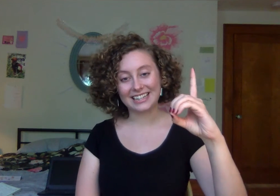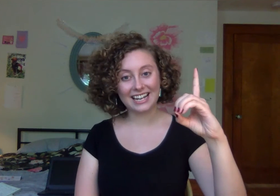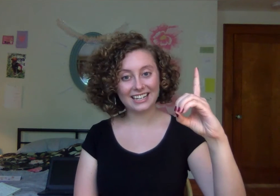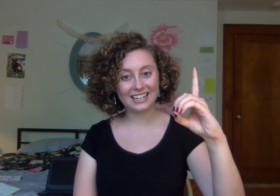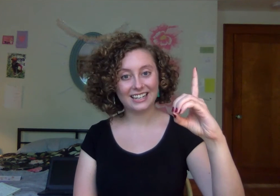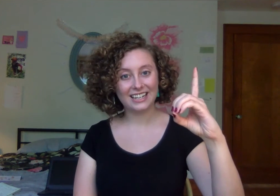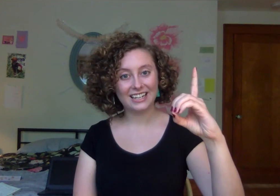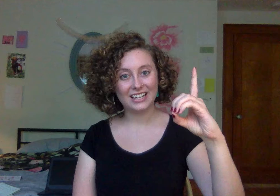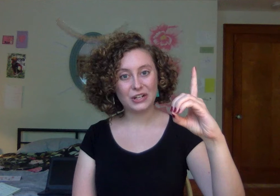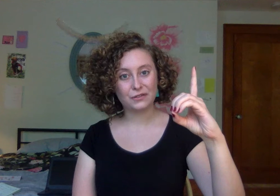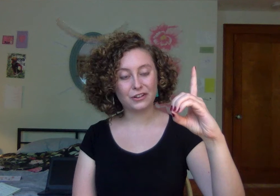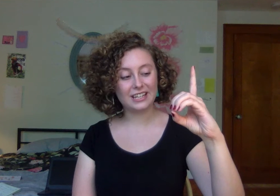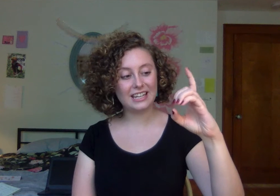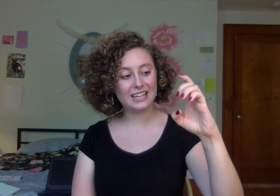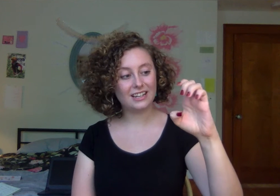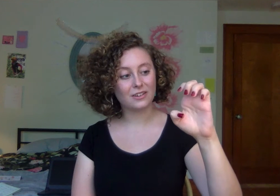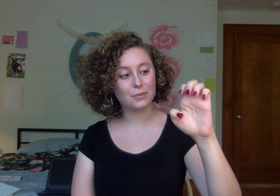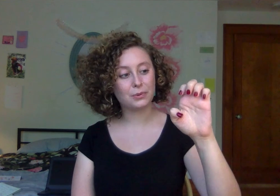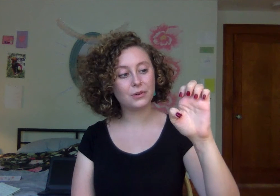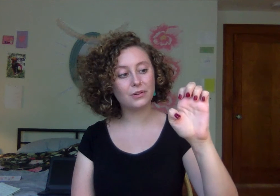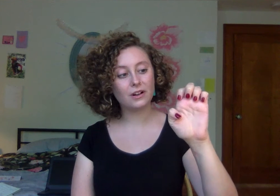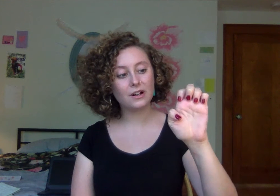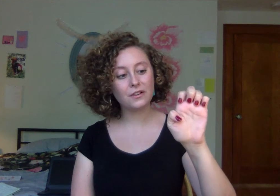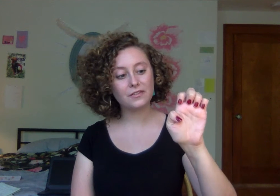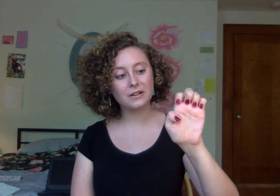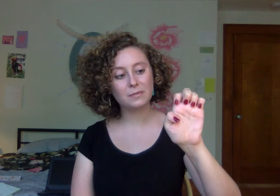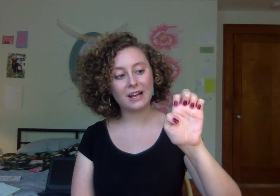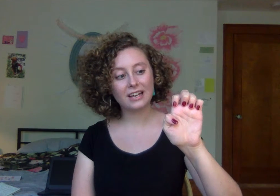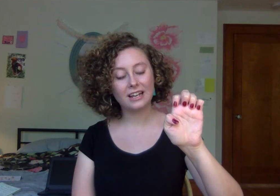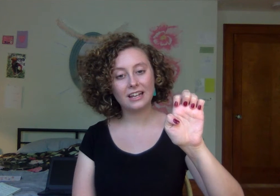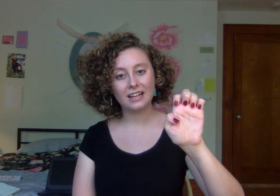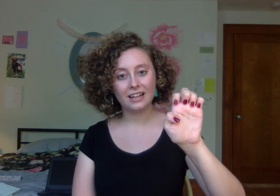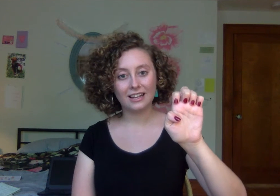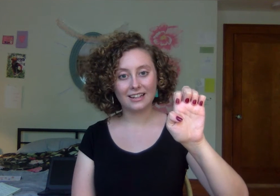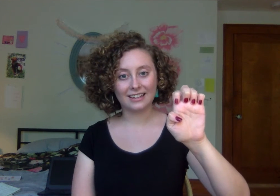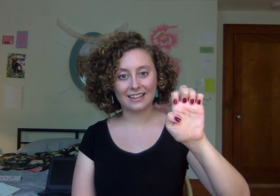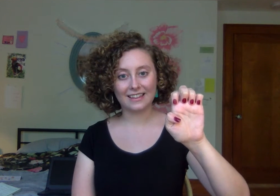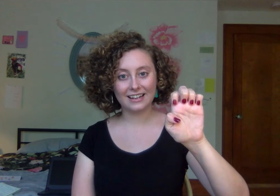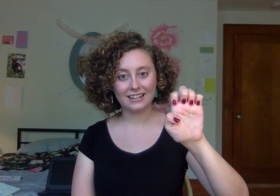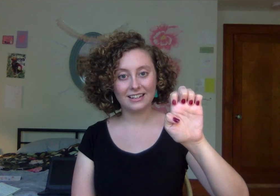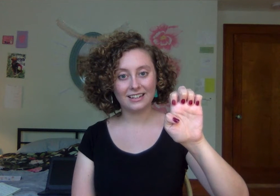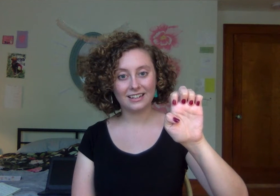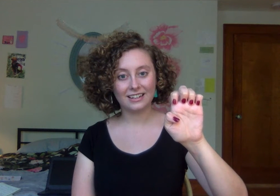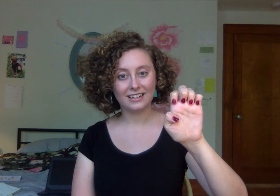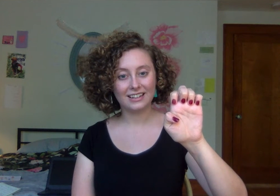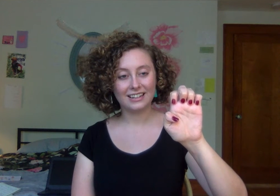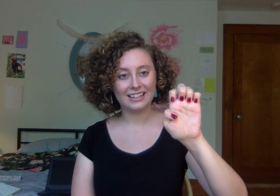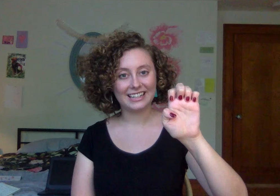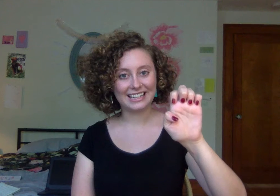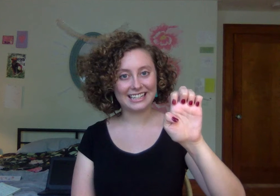that. For E, you're going to pull all your fingers back like that.